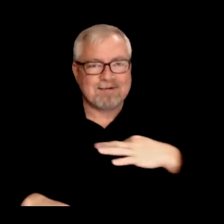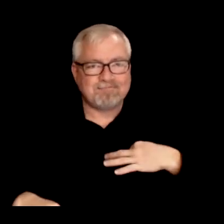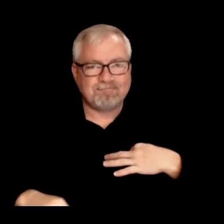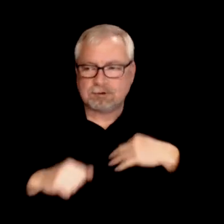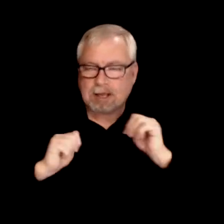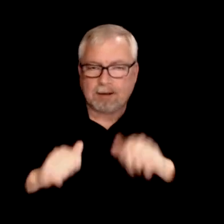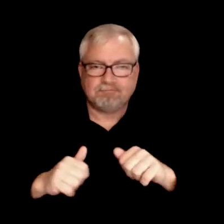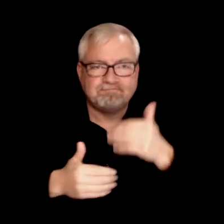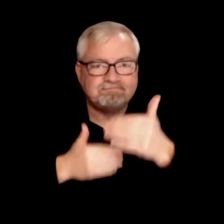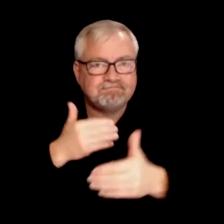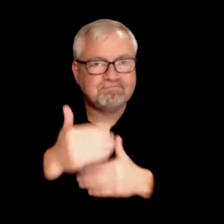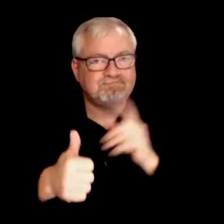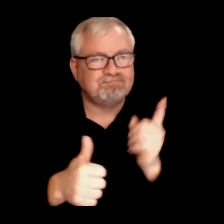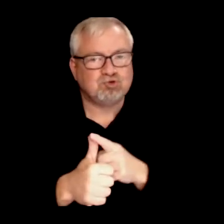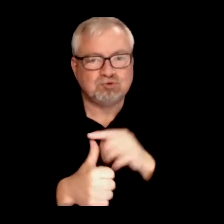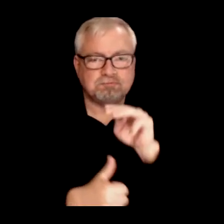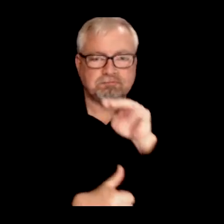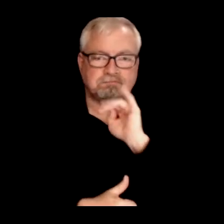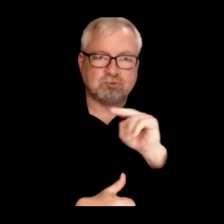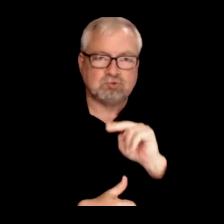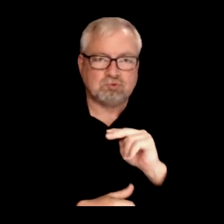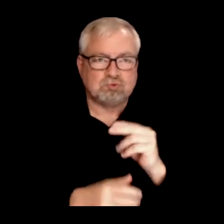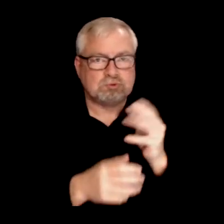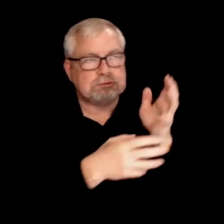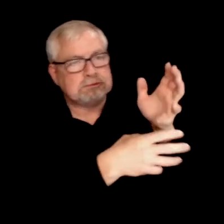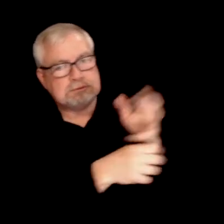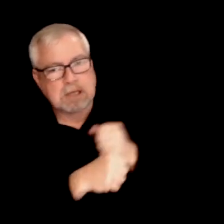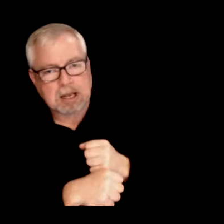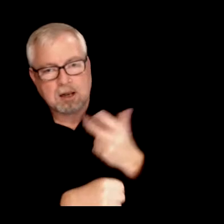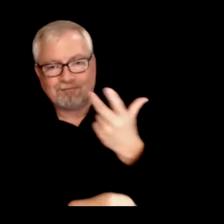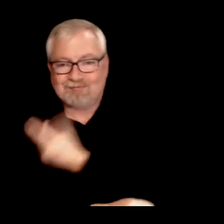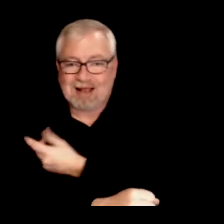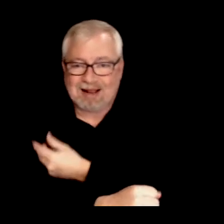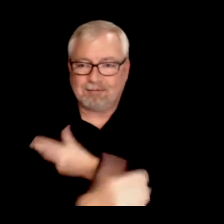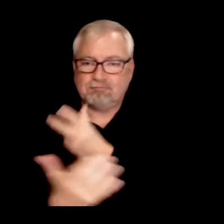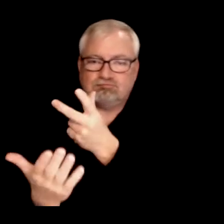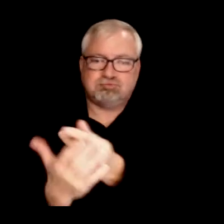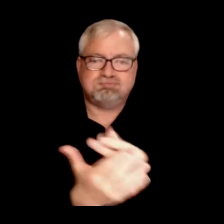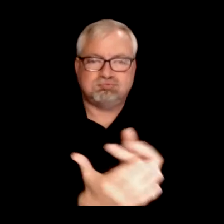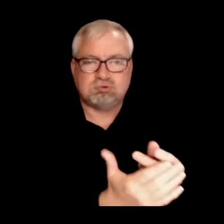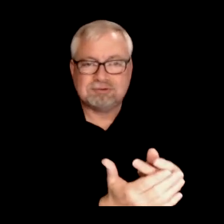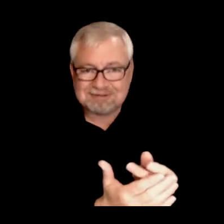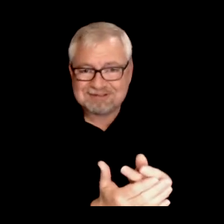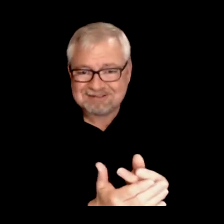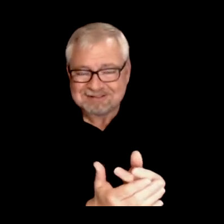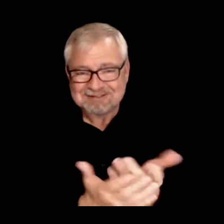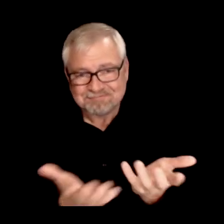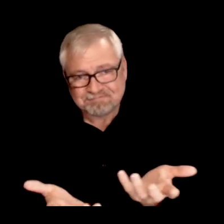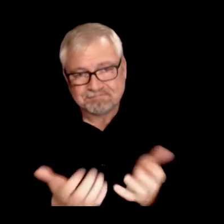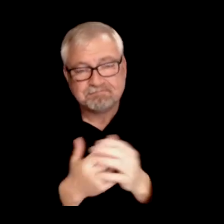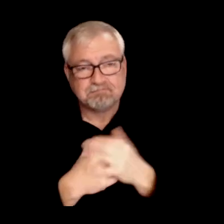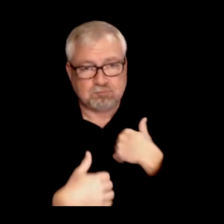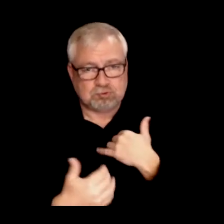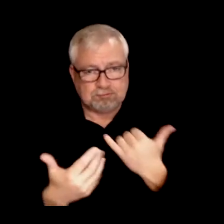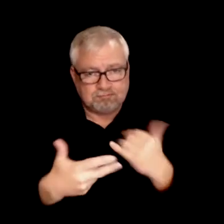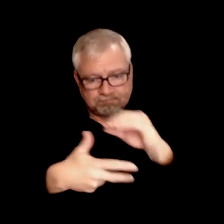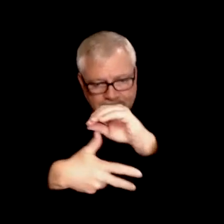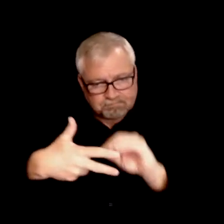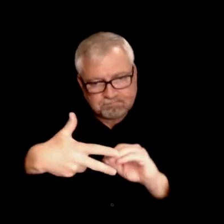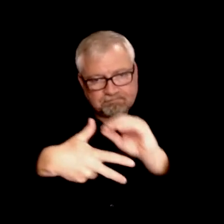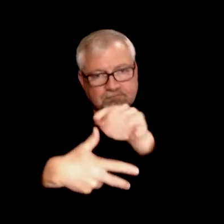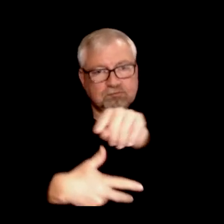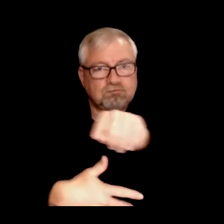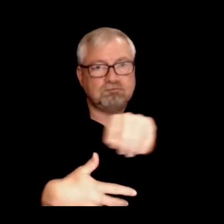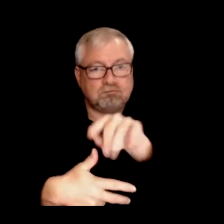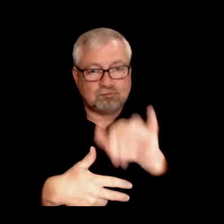to the vaccine in this phase 1A. We've prioritized them for enrollment as providers. They